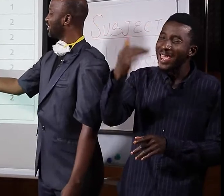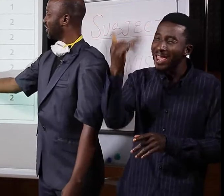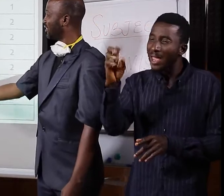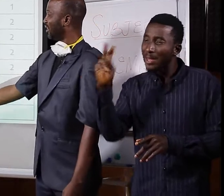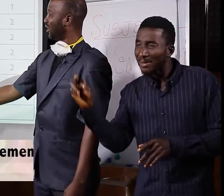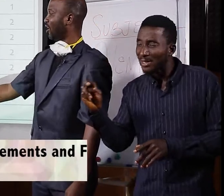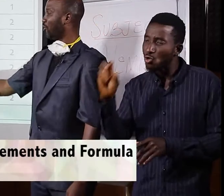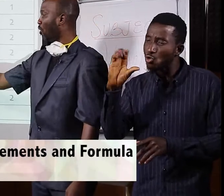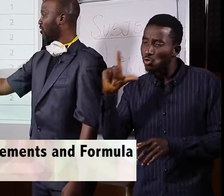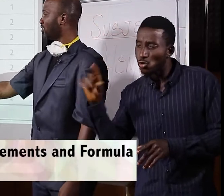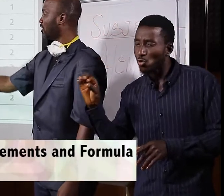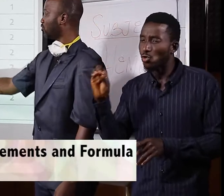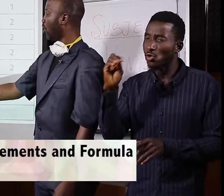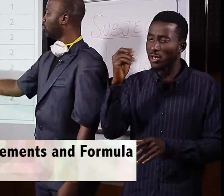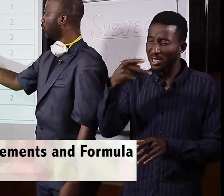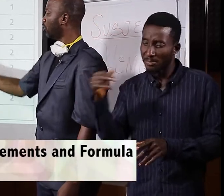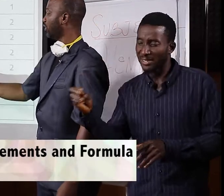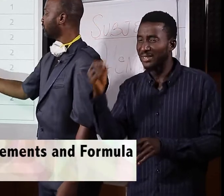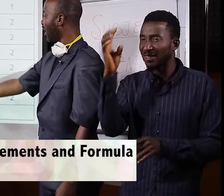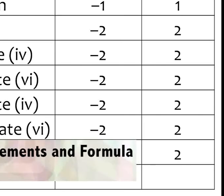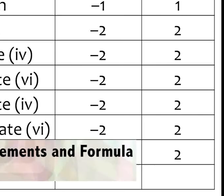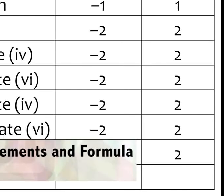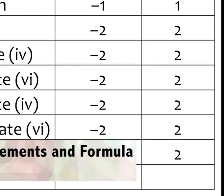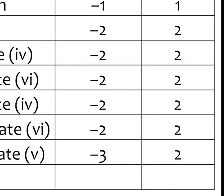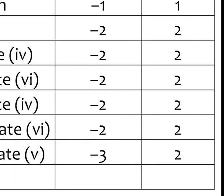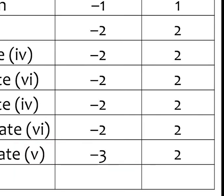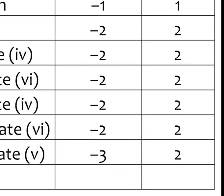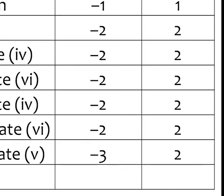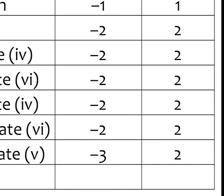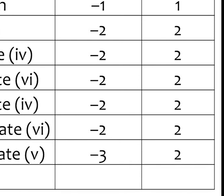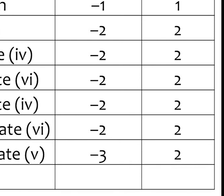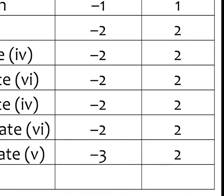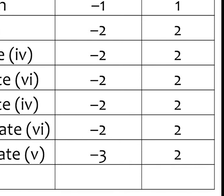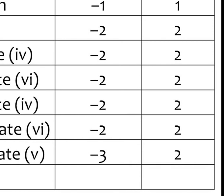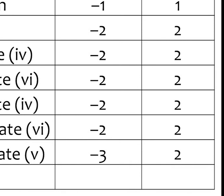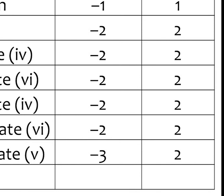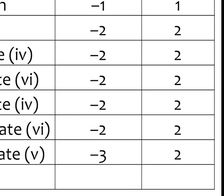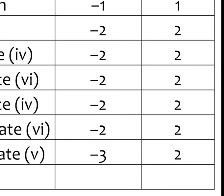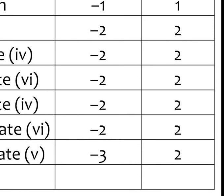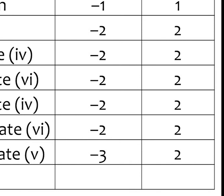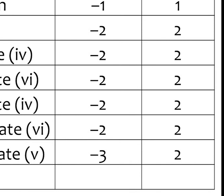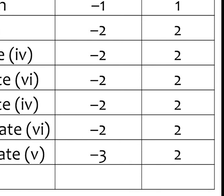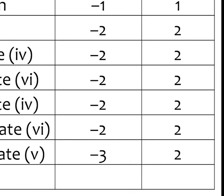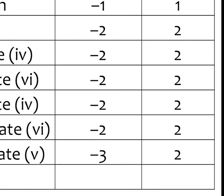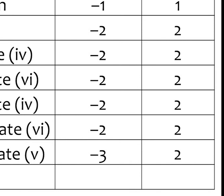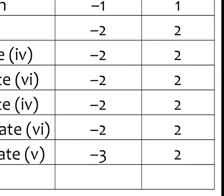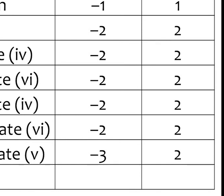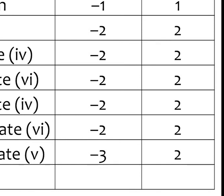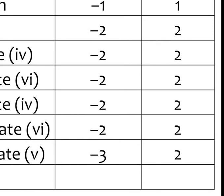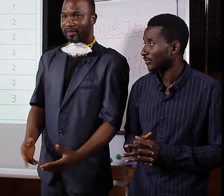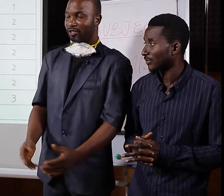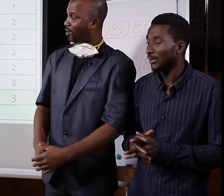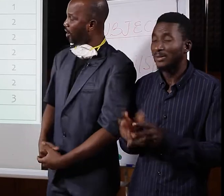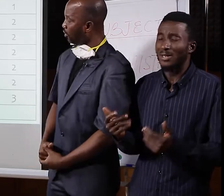heptaoxochromate 6. Of course, tetraoxosulfate 5. They have 1 valency, 2, 2, and of course